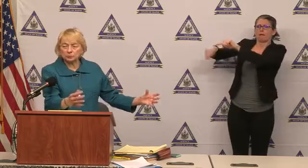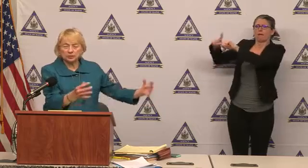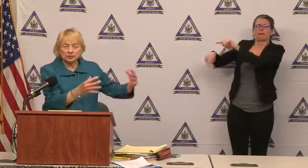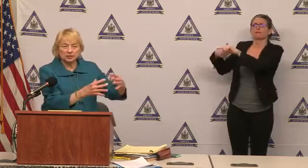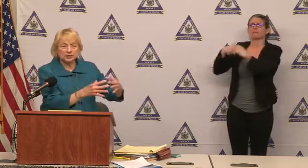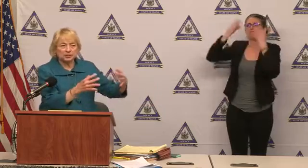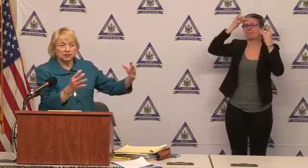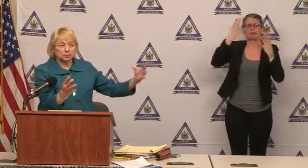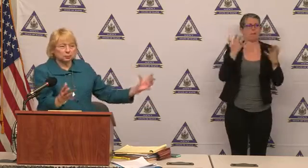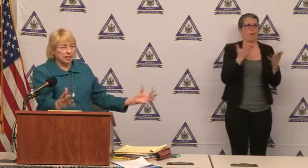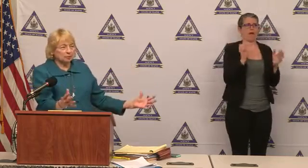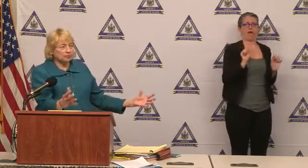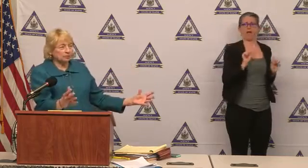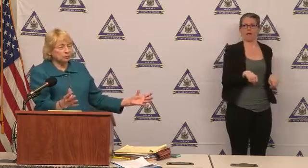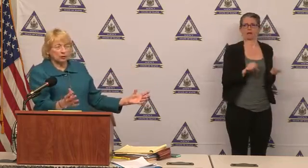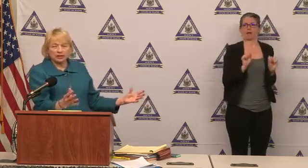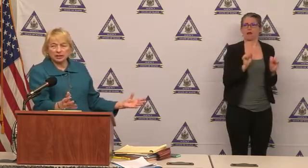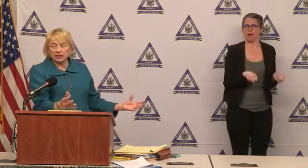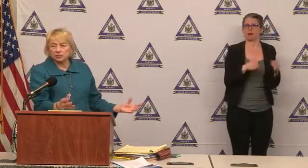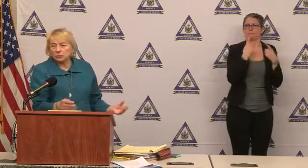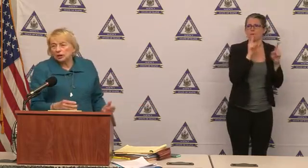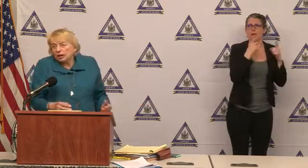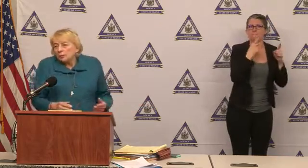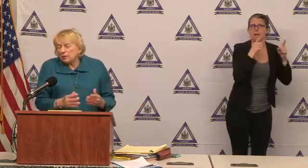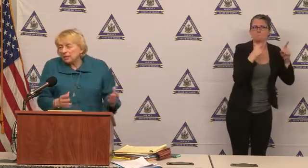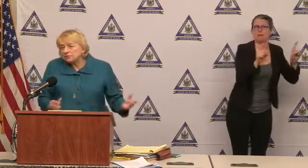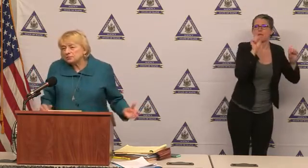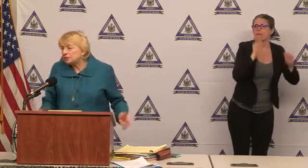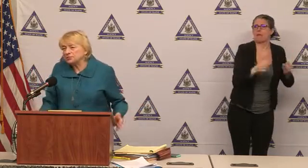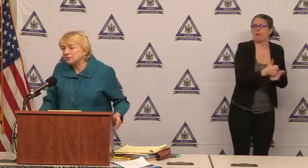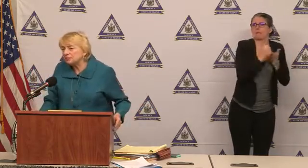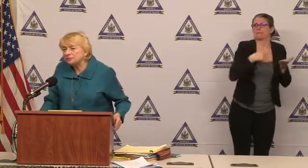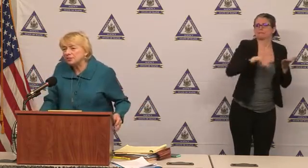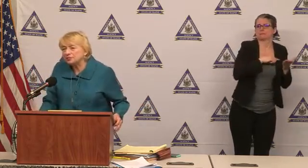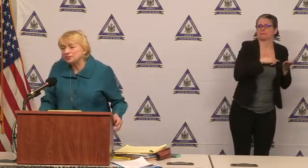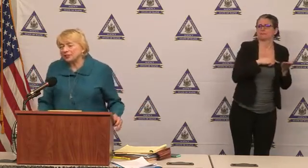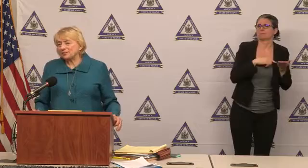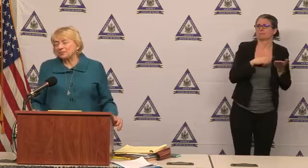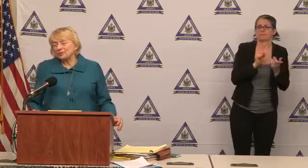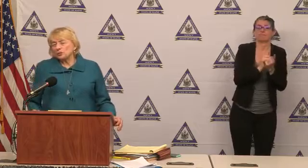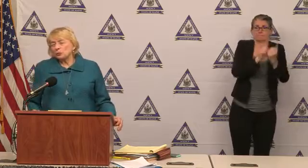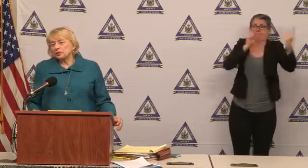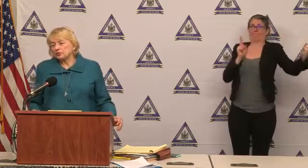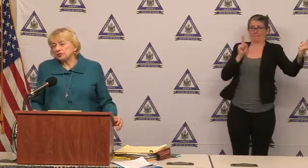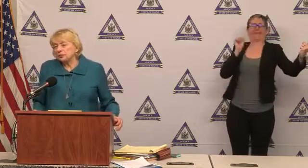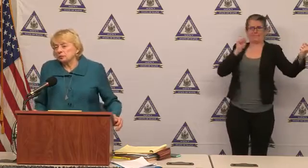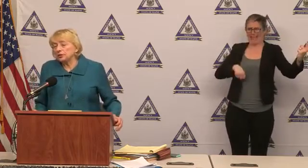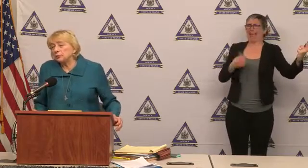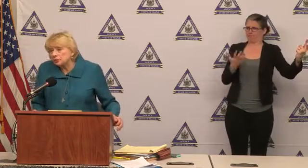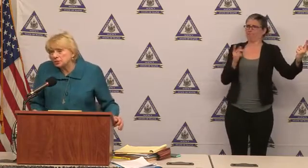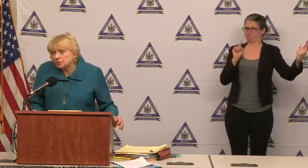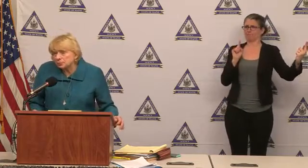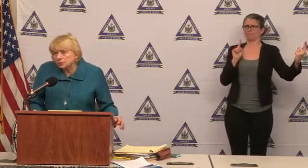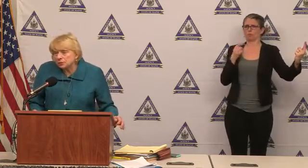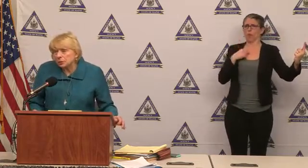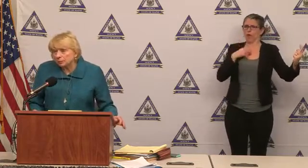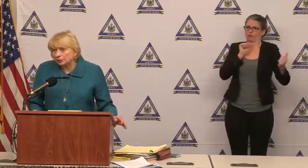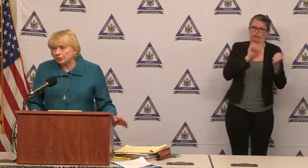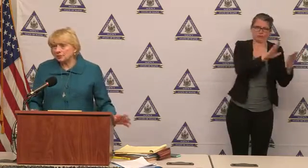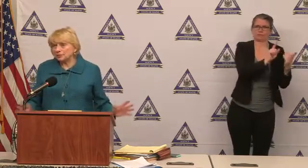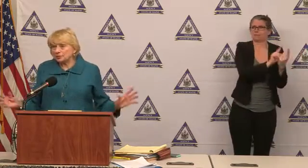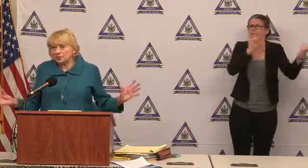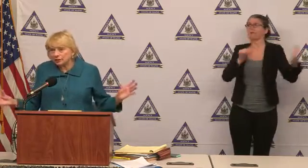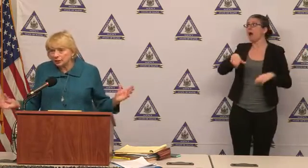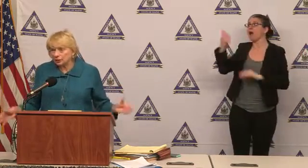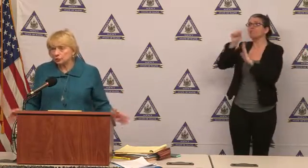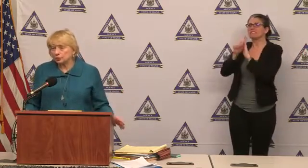contact within the parameters of what they can do. Maine is different from other states. We're the most dispersed population